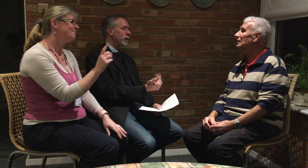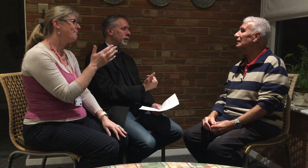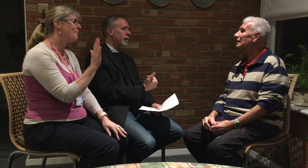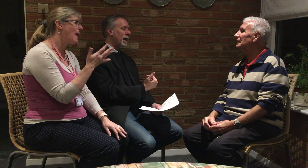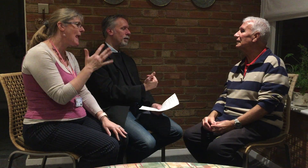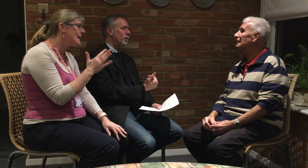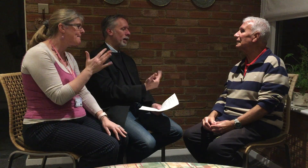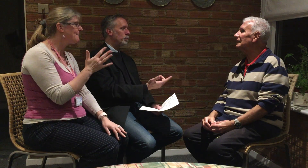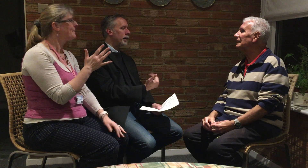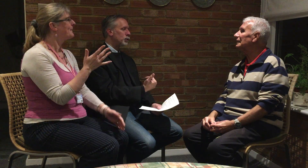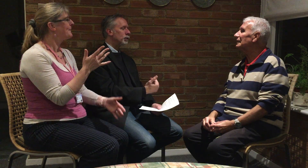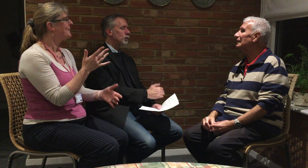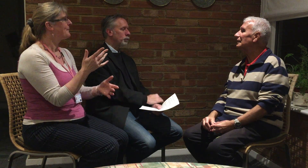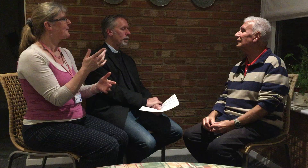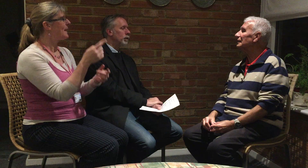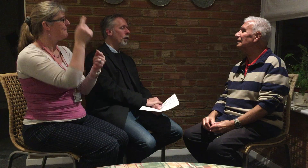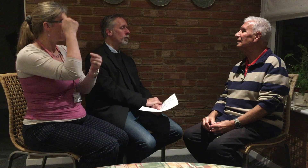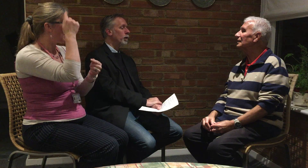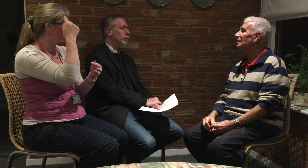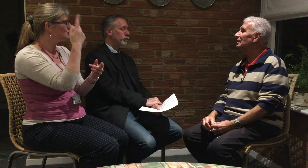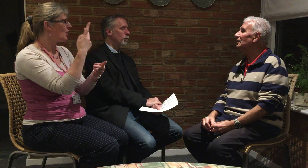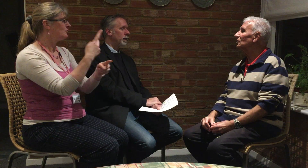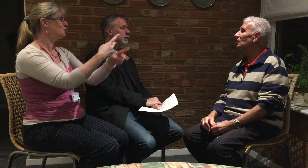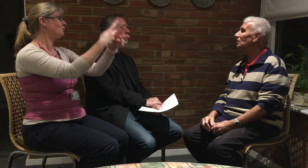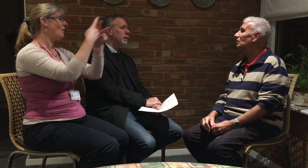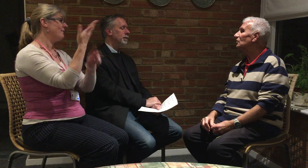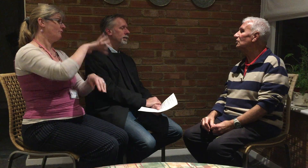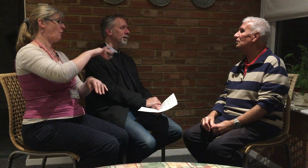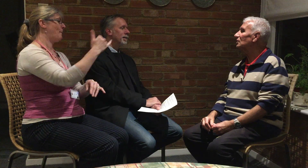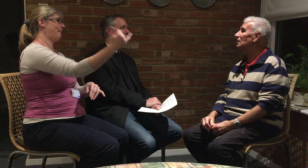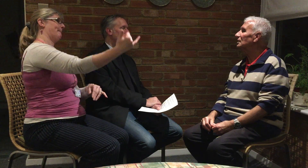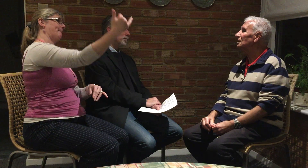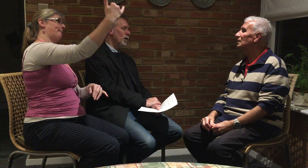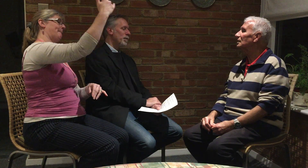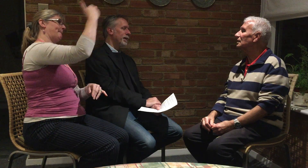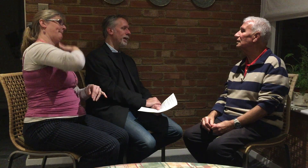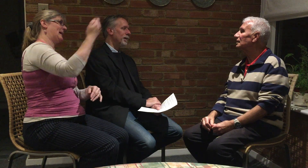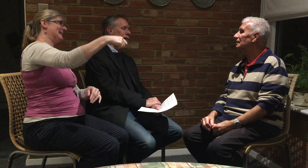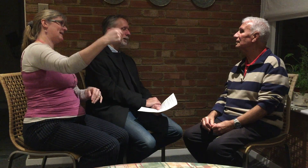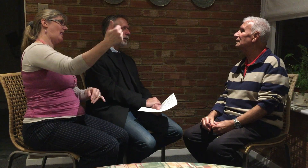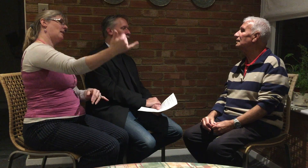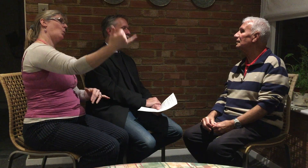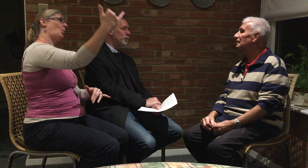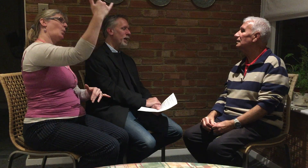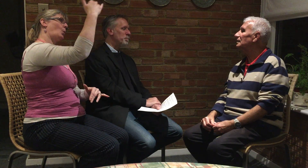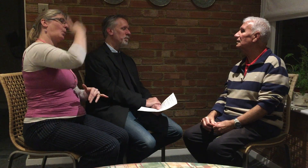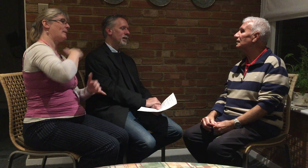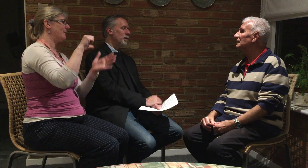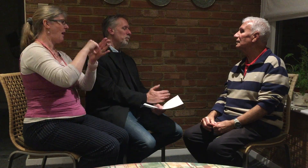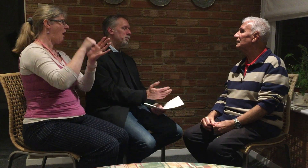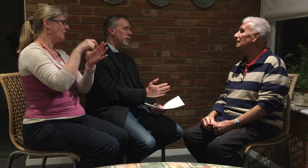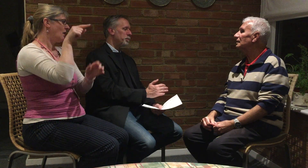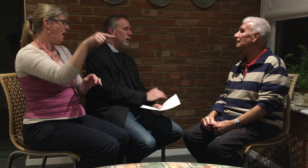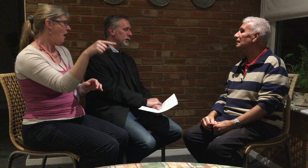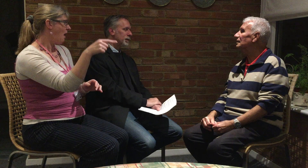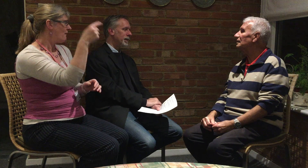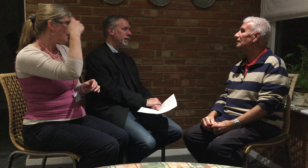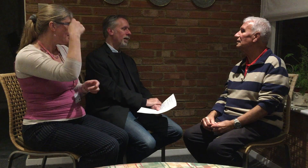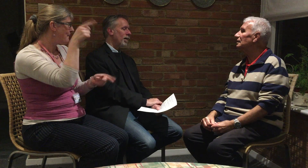we have our manager travel over from Italy. It might make it a little harder for him, but personally,